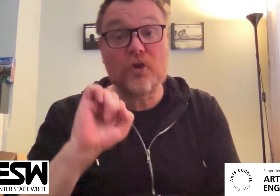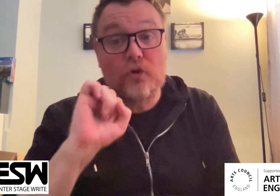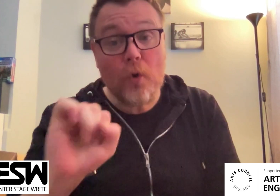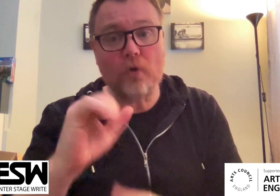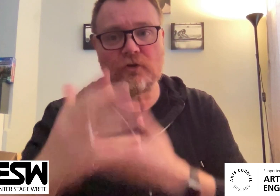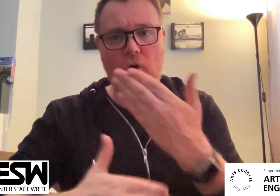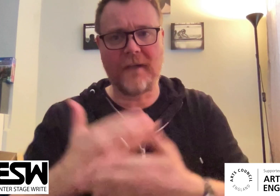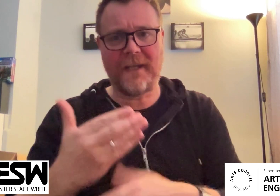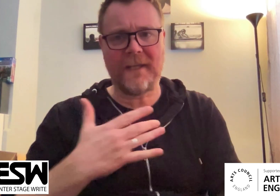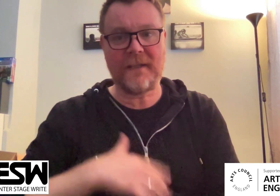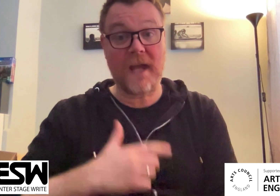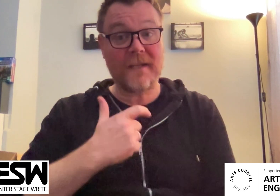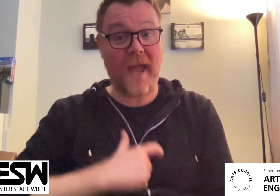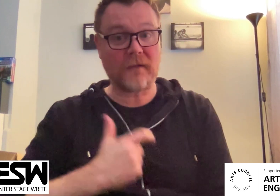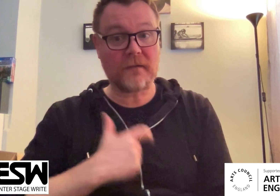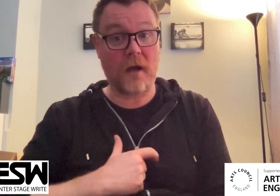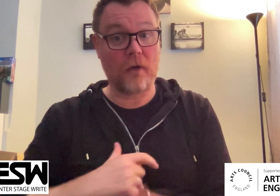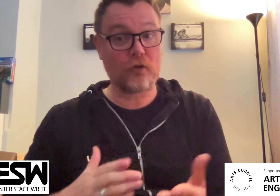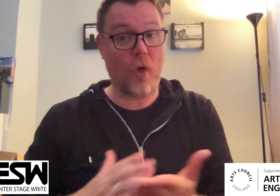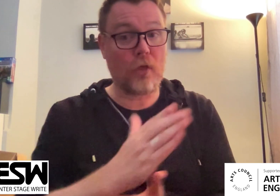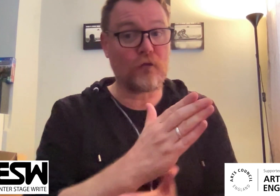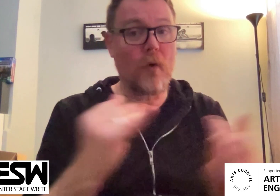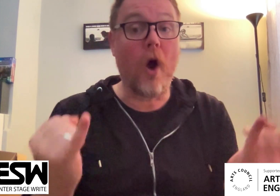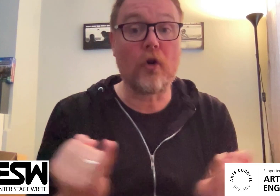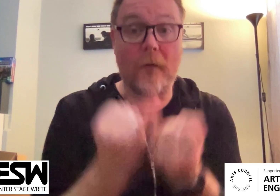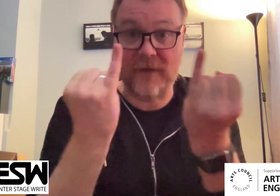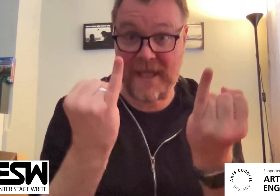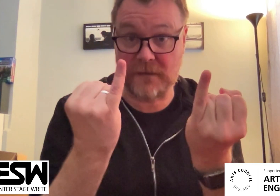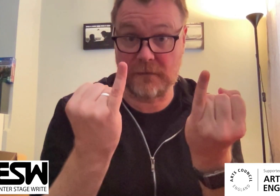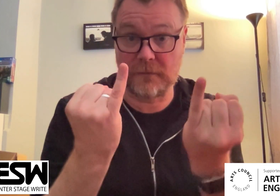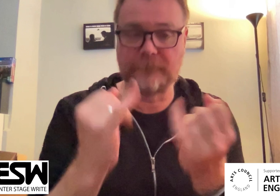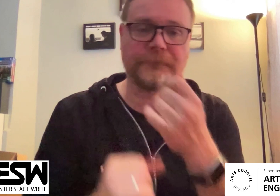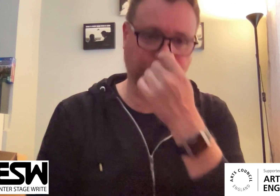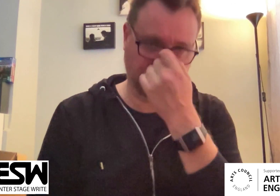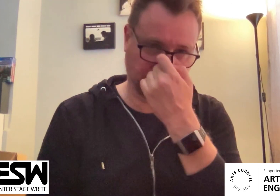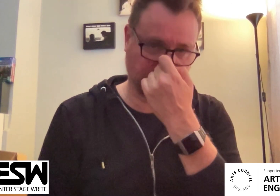conflict, which means that your story needs to have a character who goes through conflict.